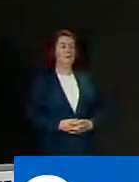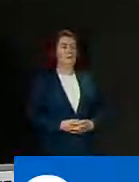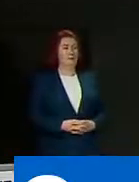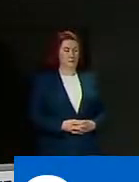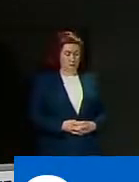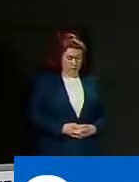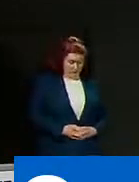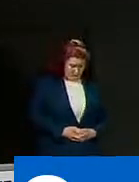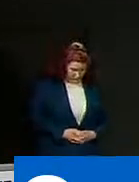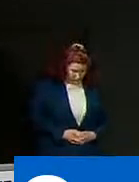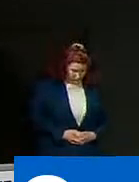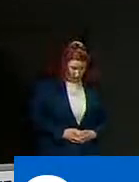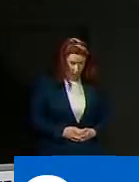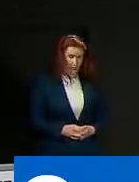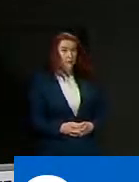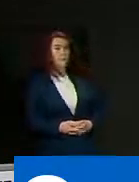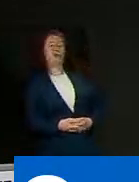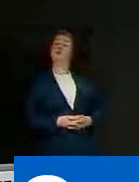Thank you.